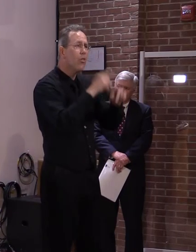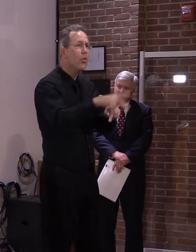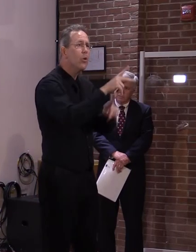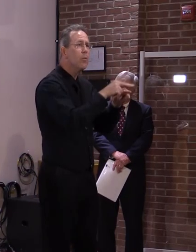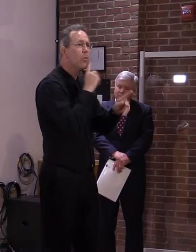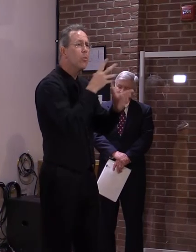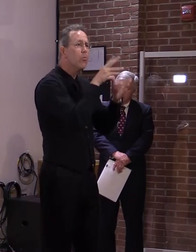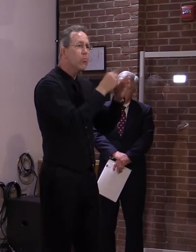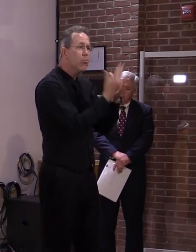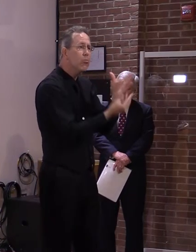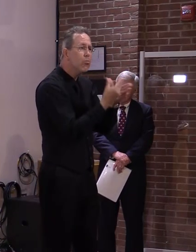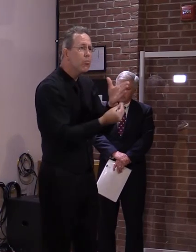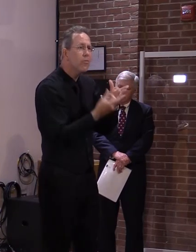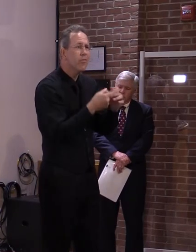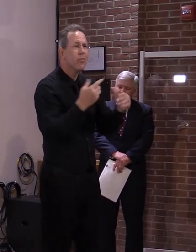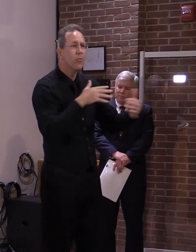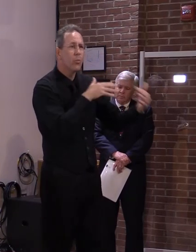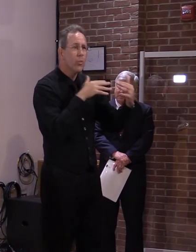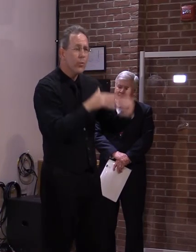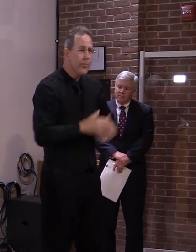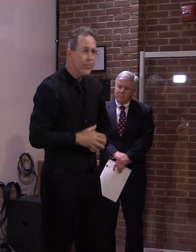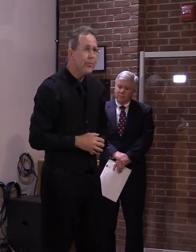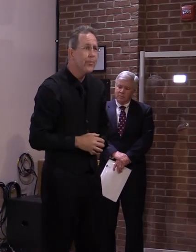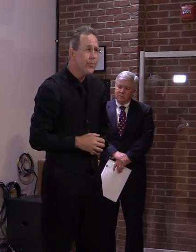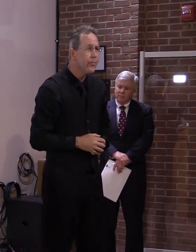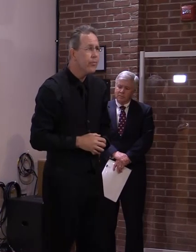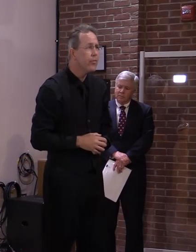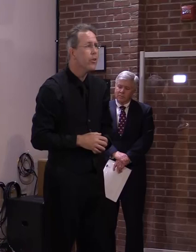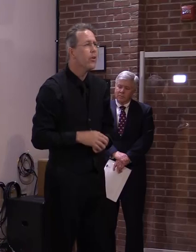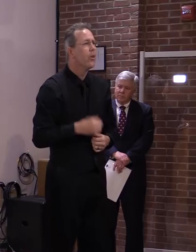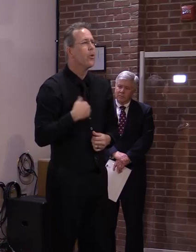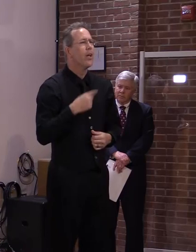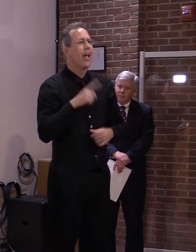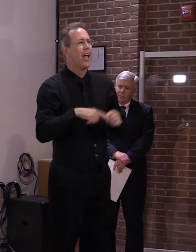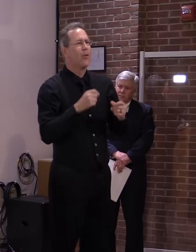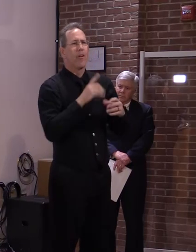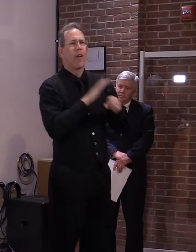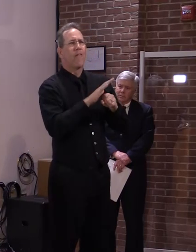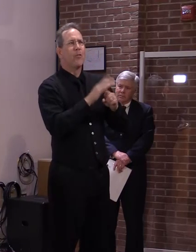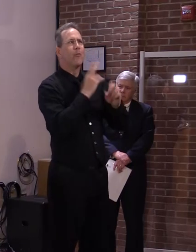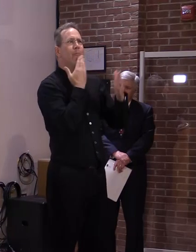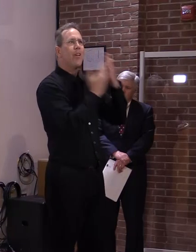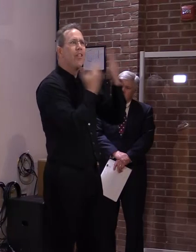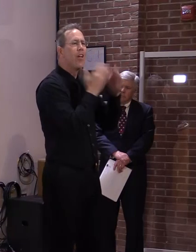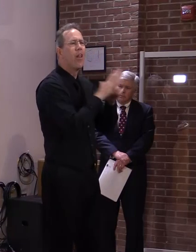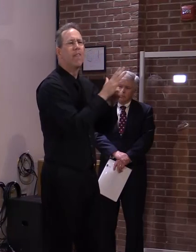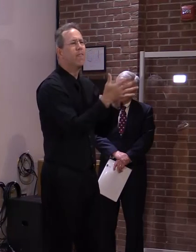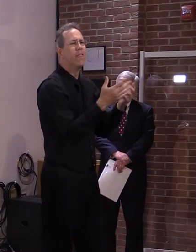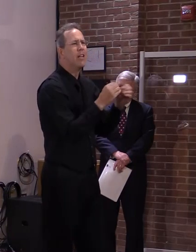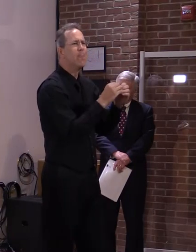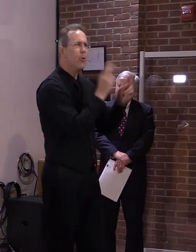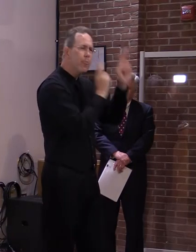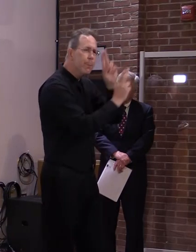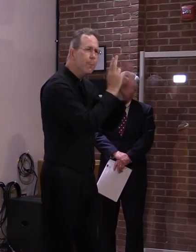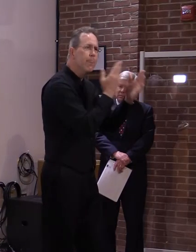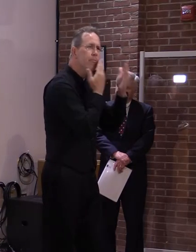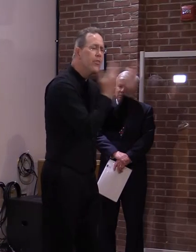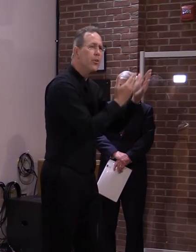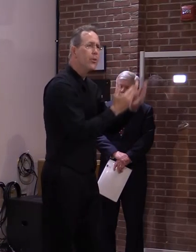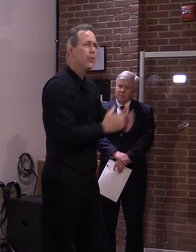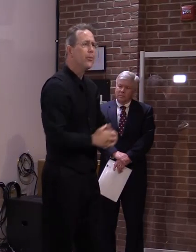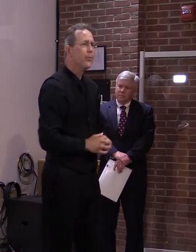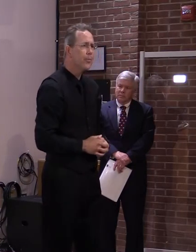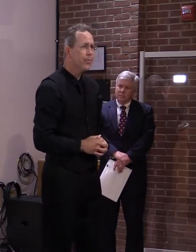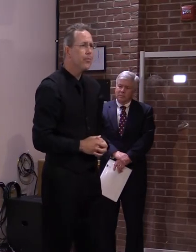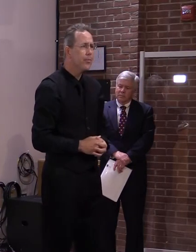left behind. We can never do enough to honor them or their memory. So if you